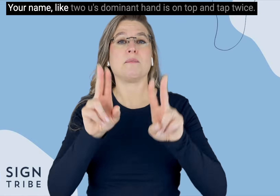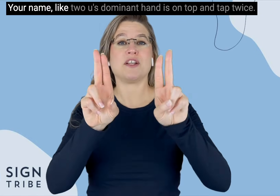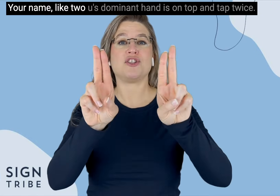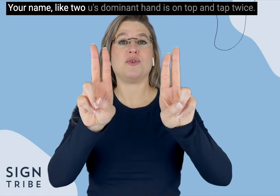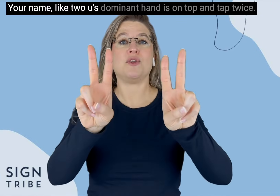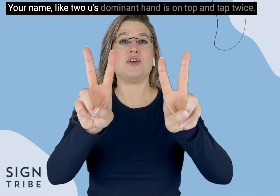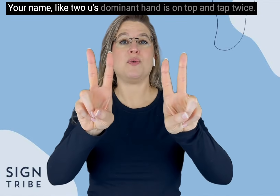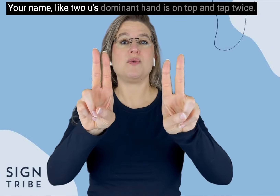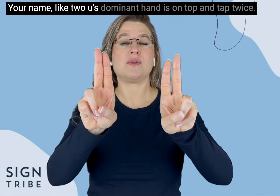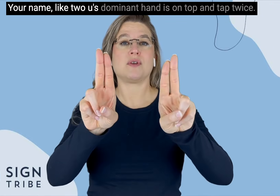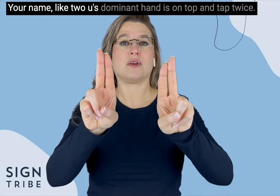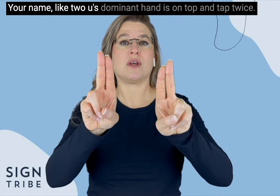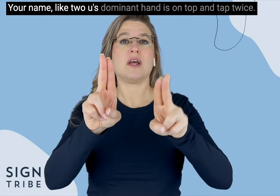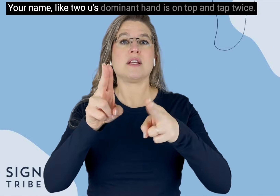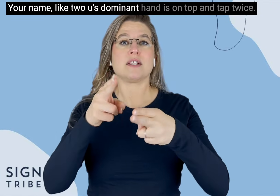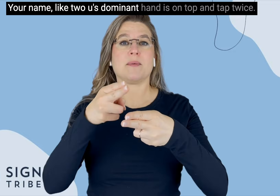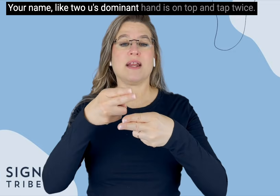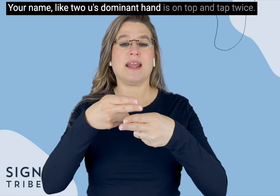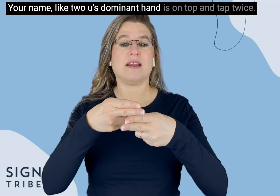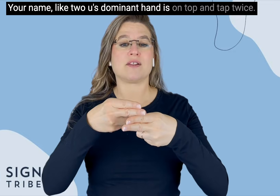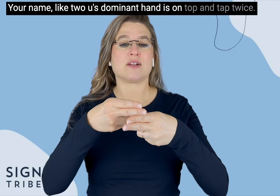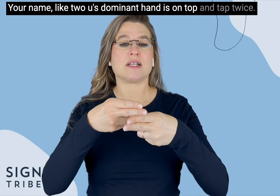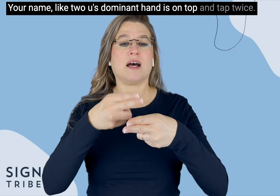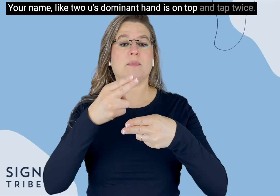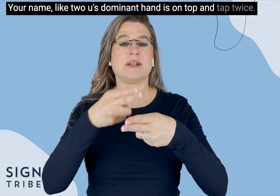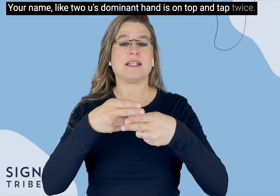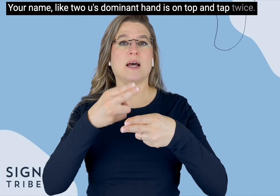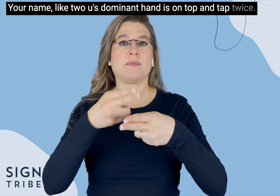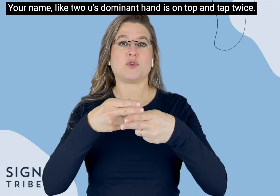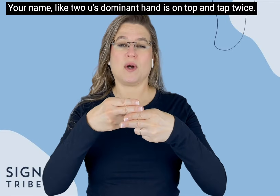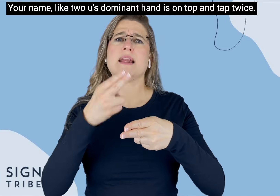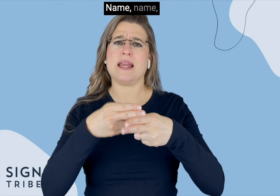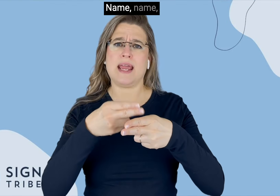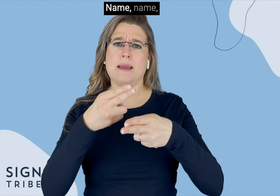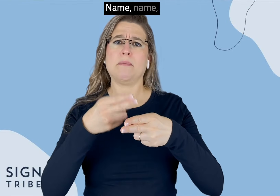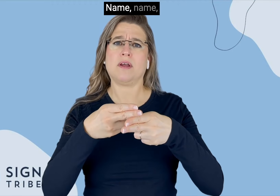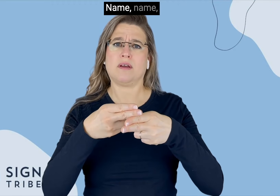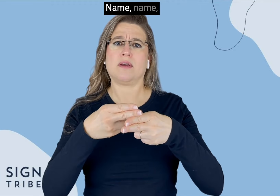2 U's. Dominant hand is on top and tap twice. Name,